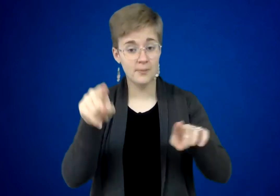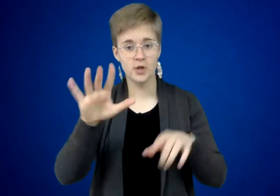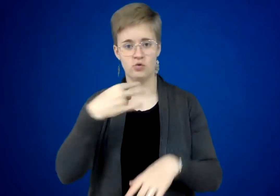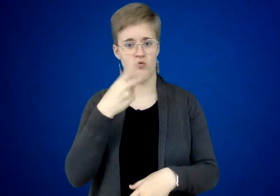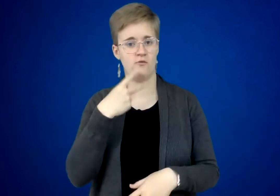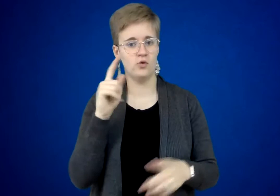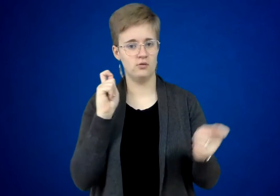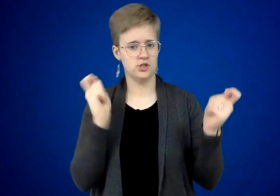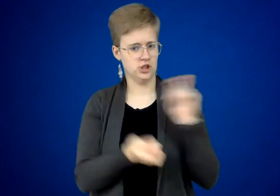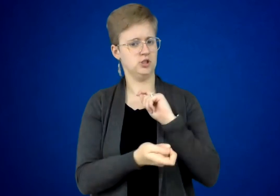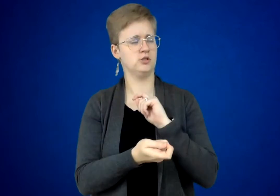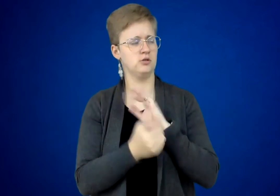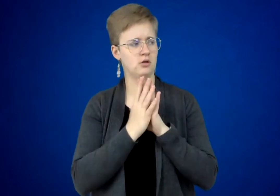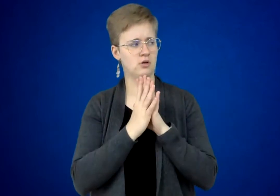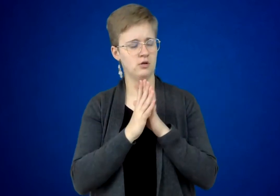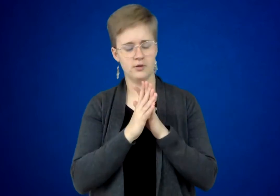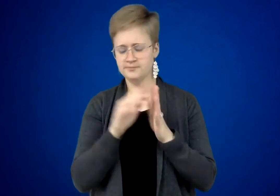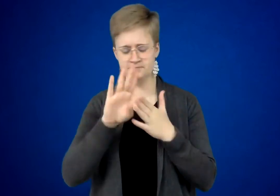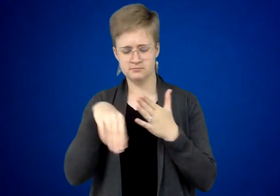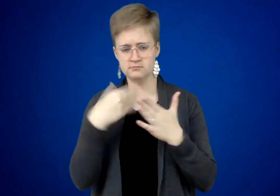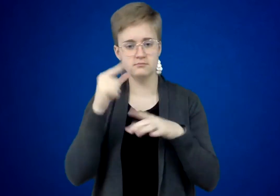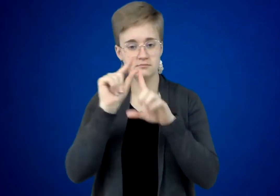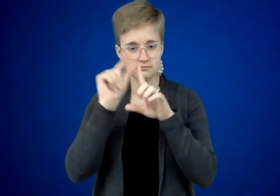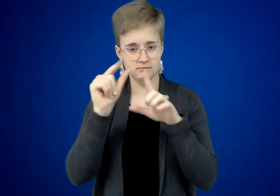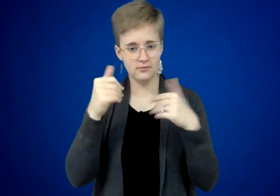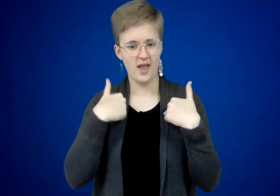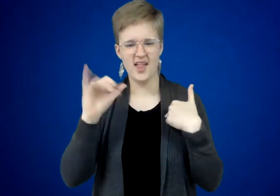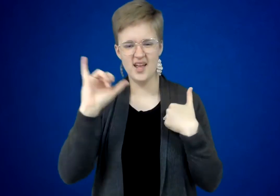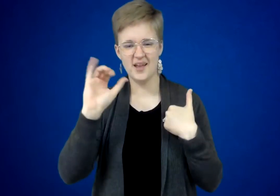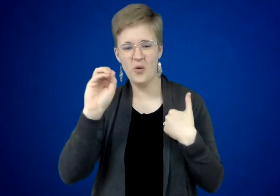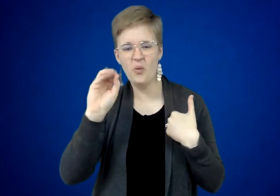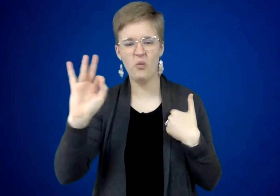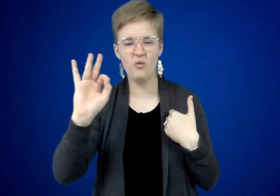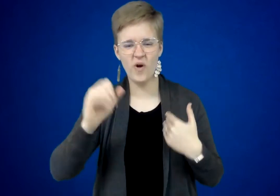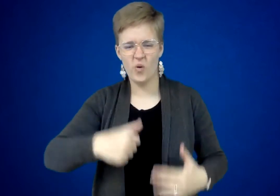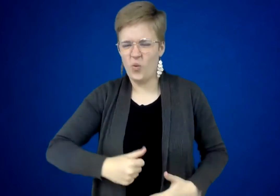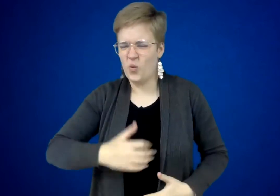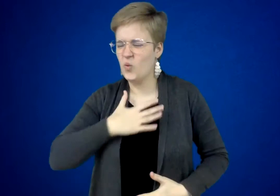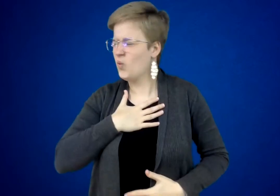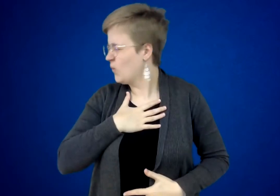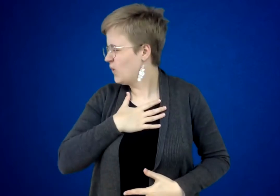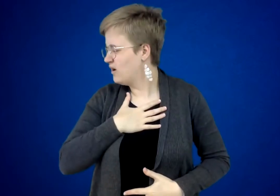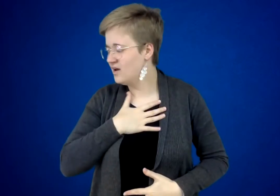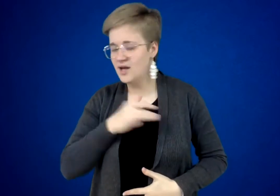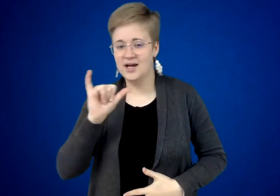changed. All the words she uttered had an oof sound to them, as if she was getting punched in the